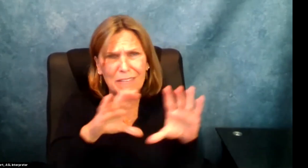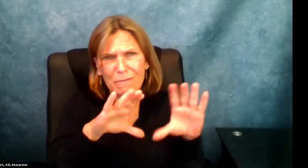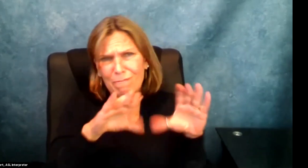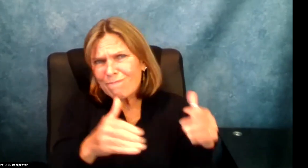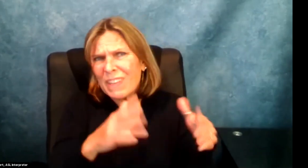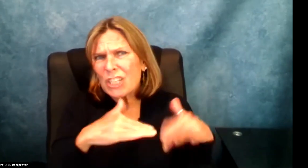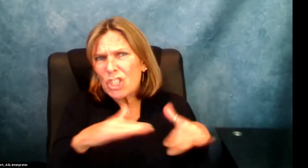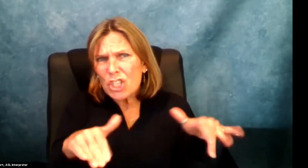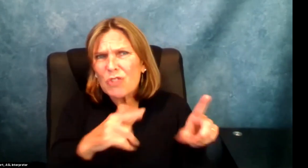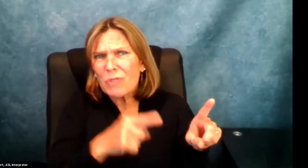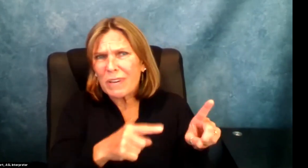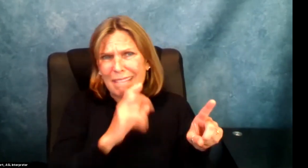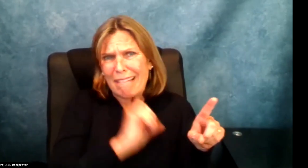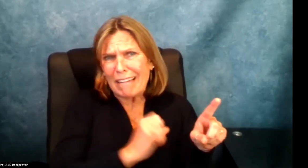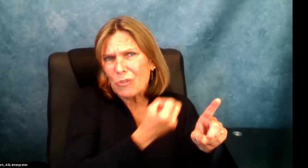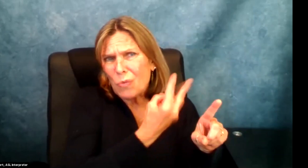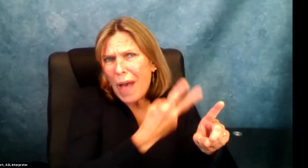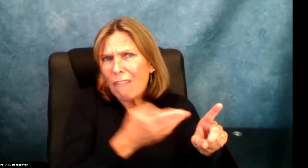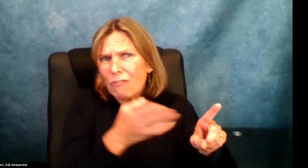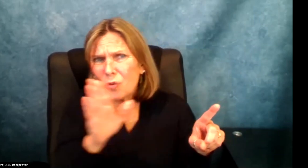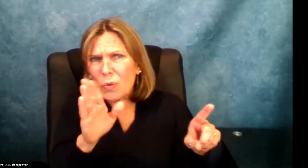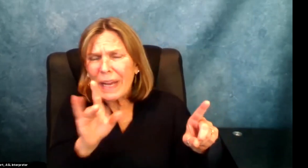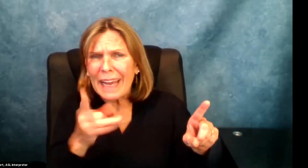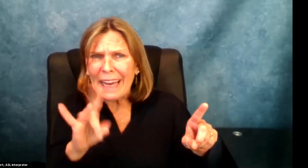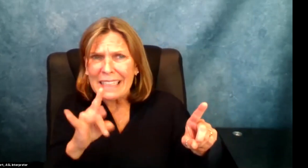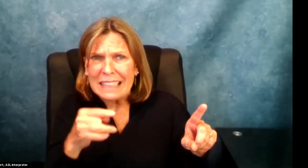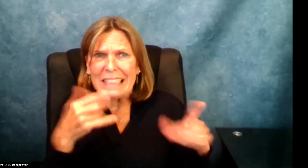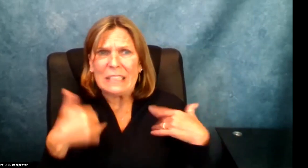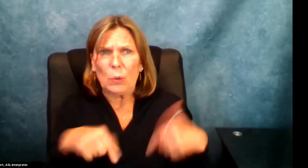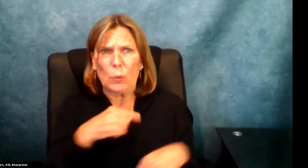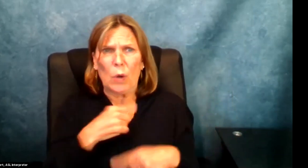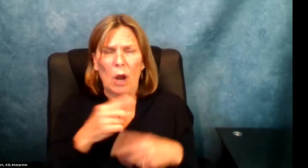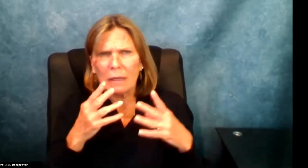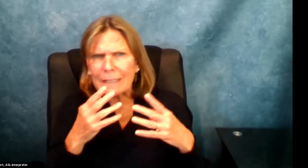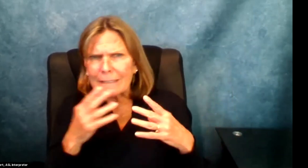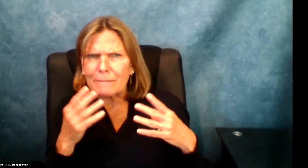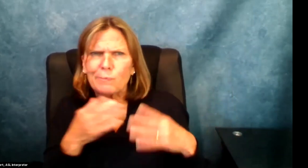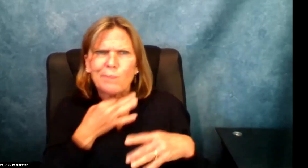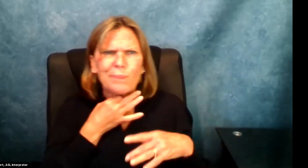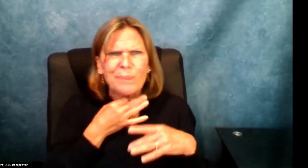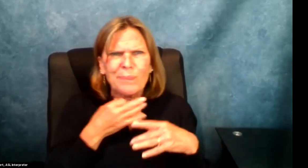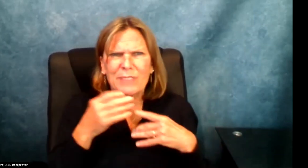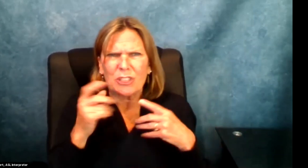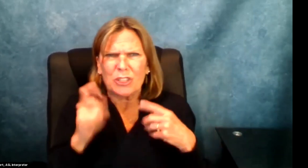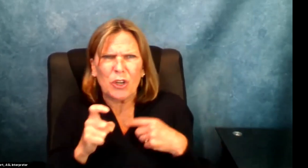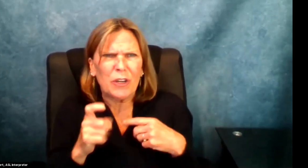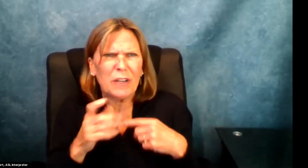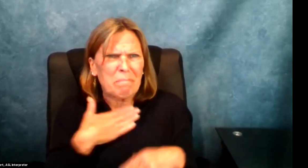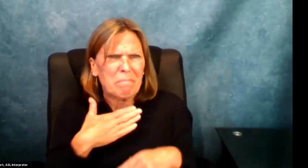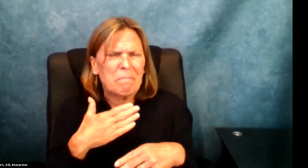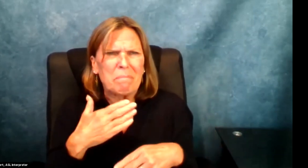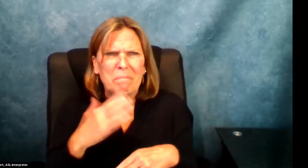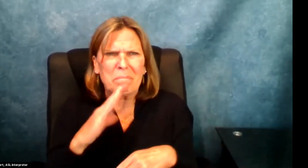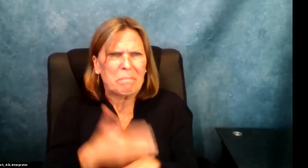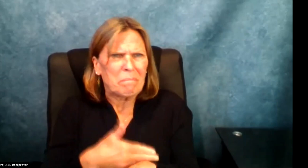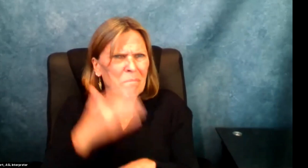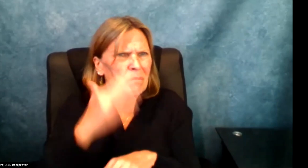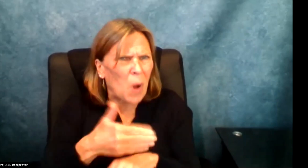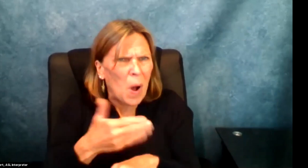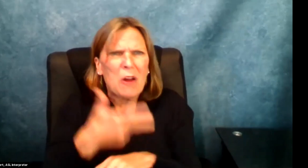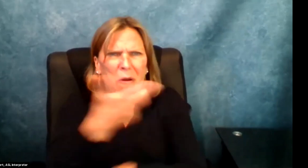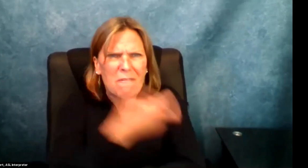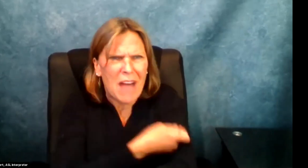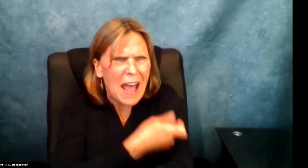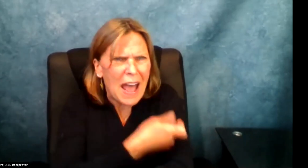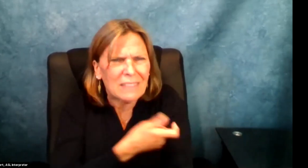decision ourselves about whether we're going to vaccinate our kids and why that's important. And we share that responsibility